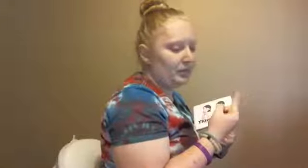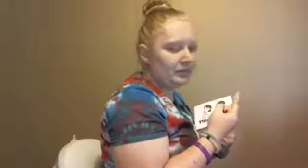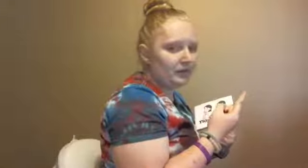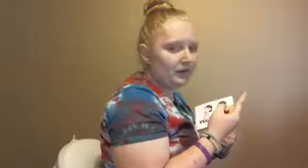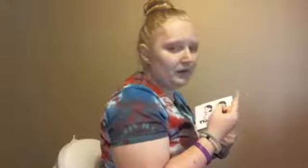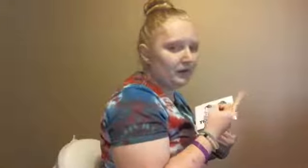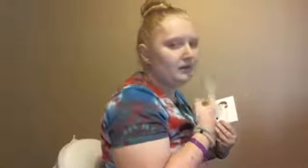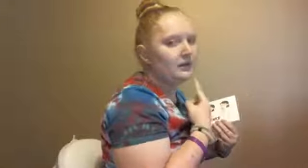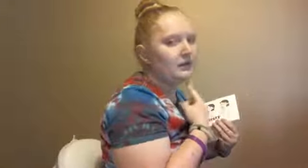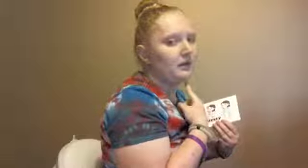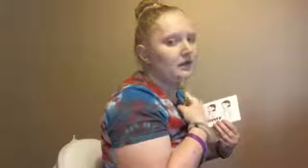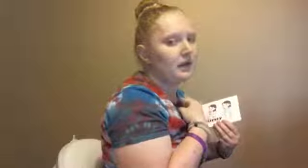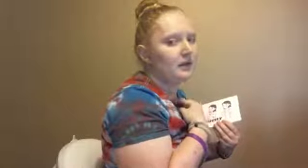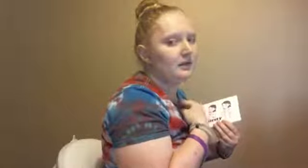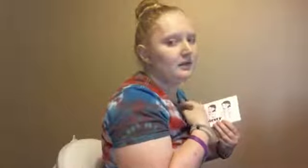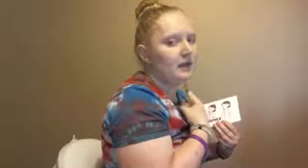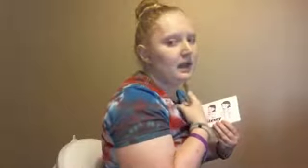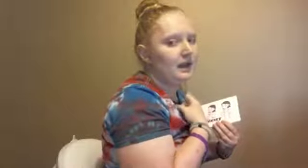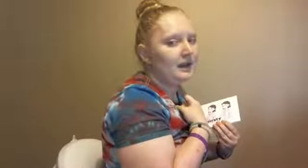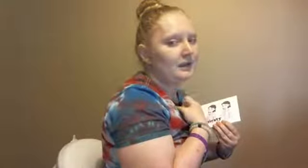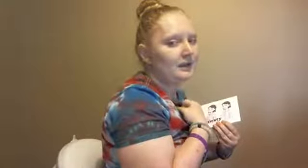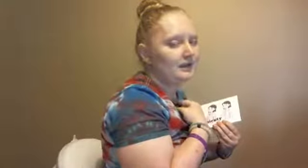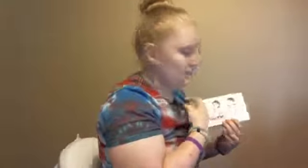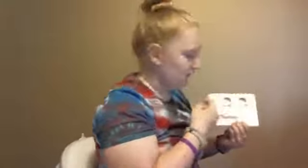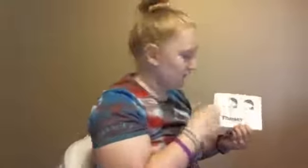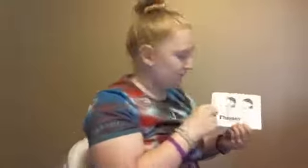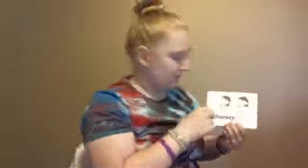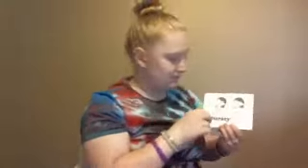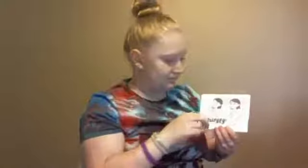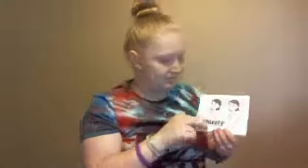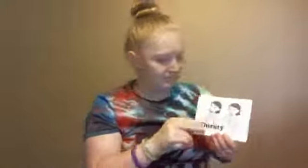pointer finger and slide it down your throat.